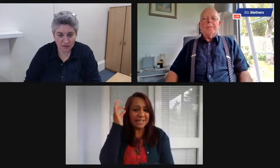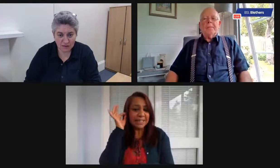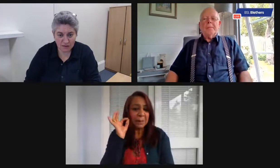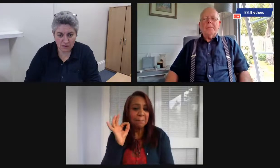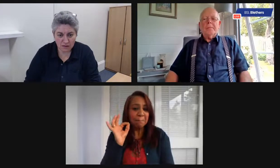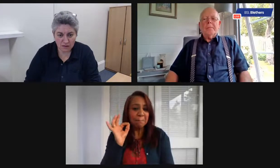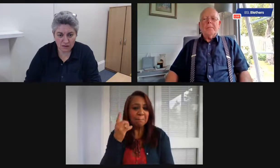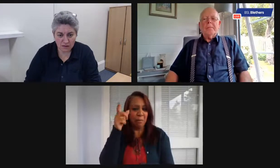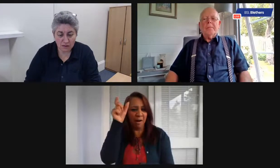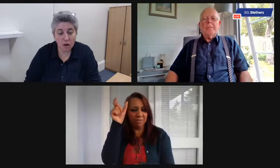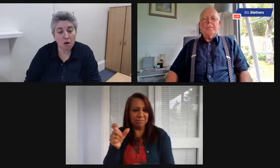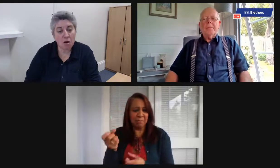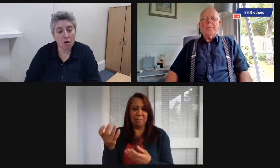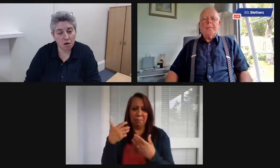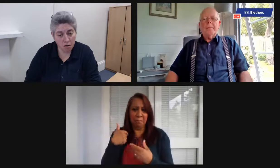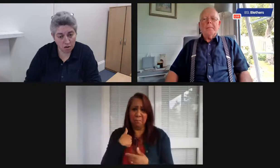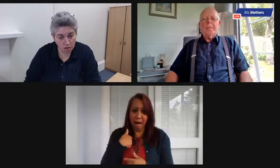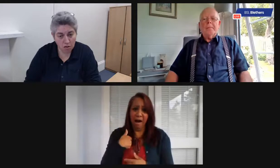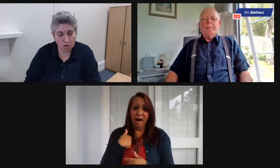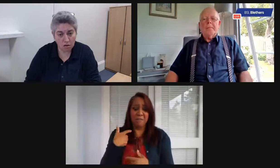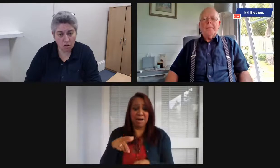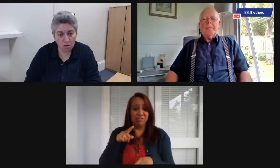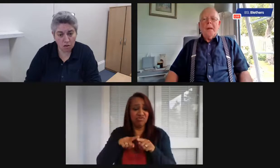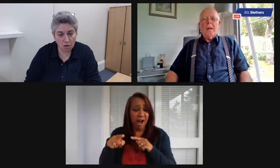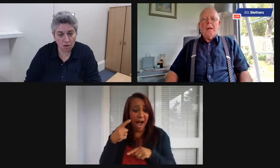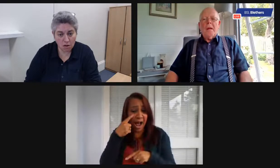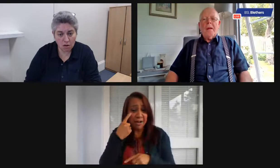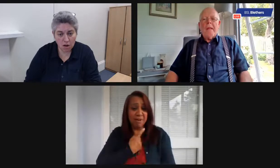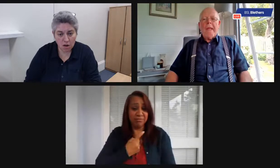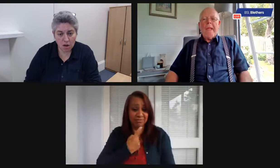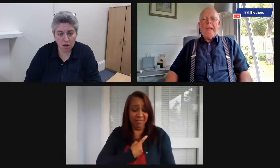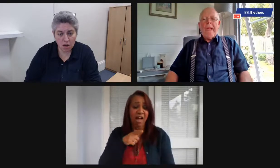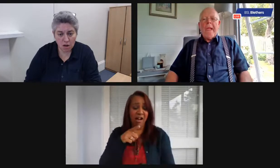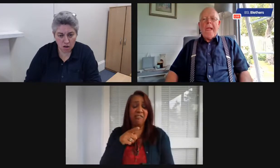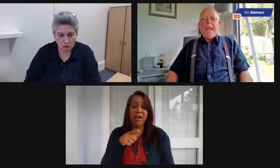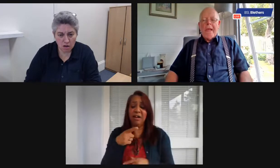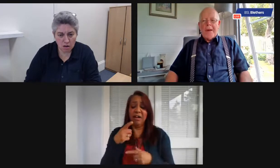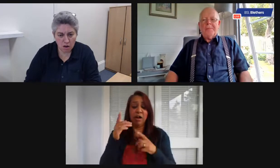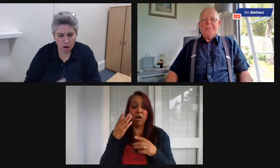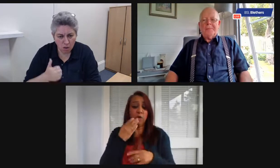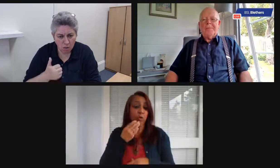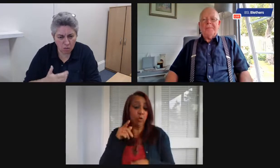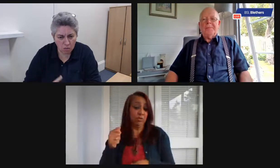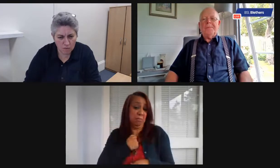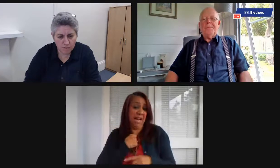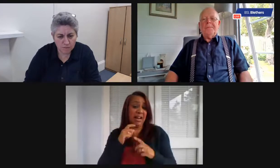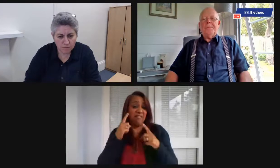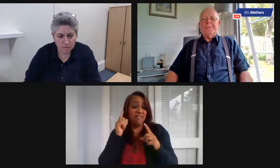page, and there was one person there, and it sort of said